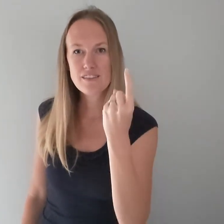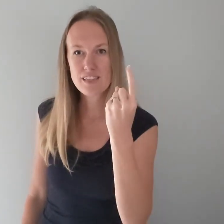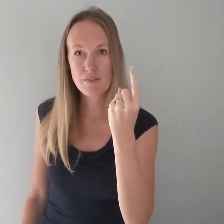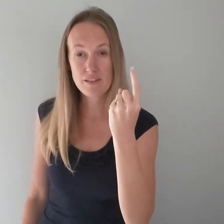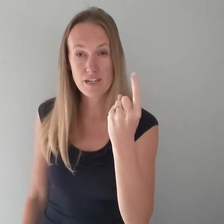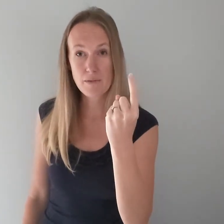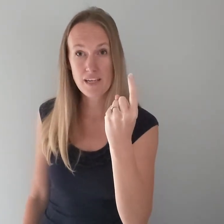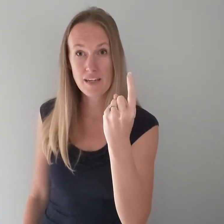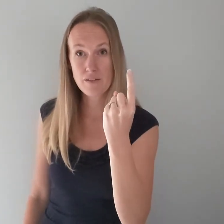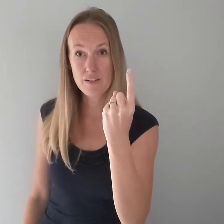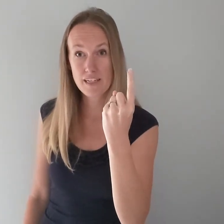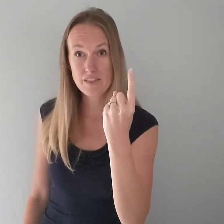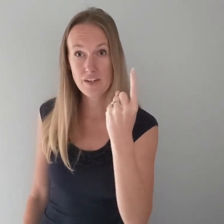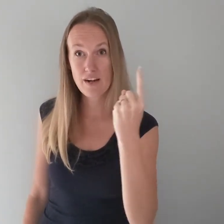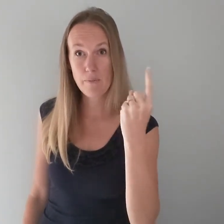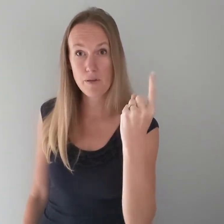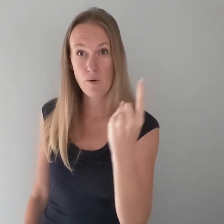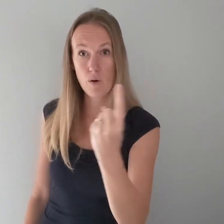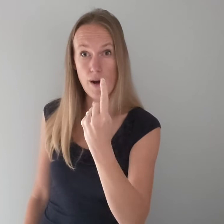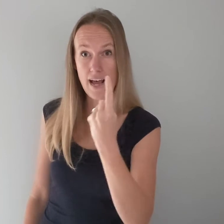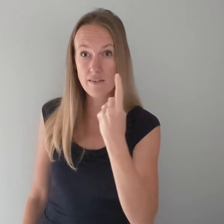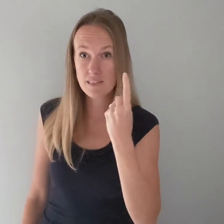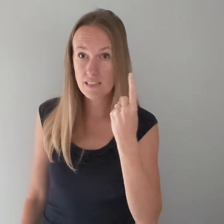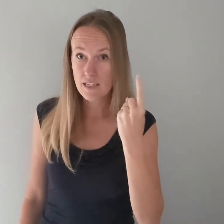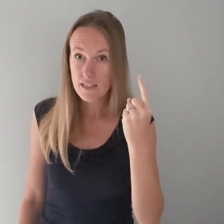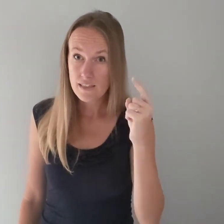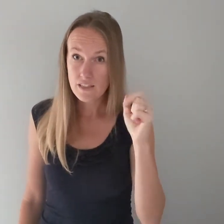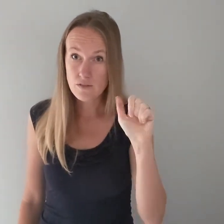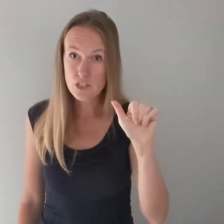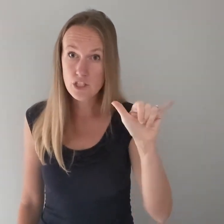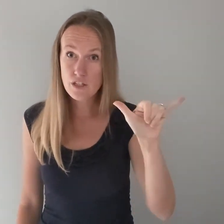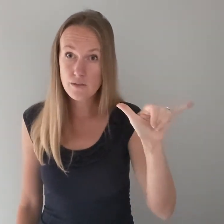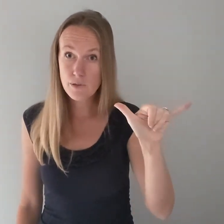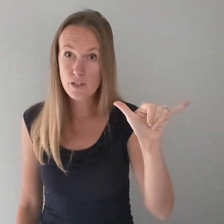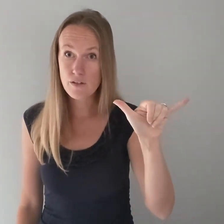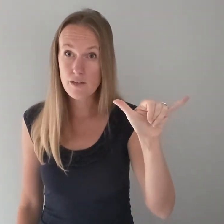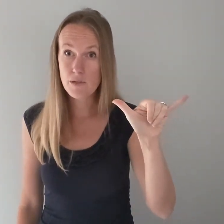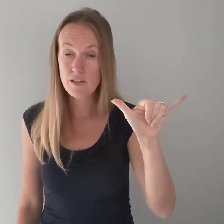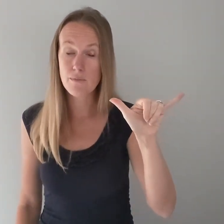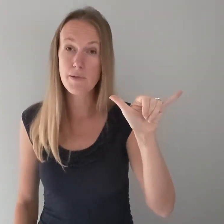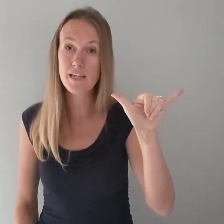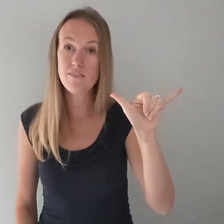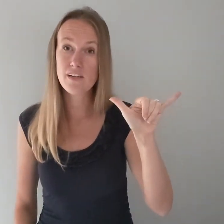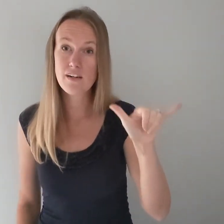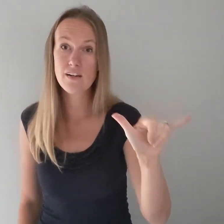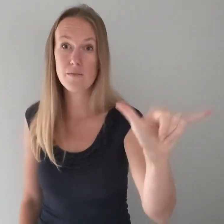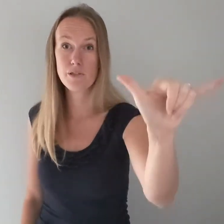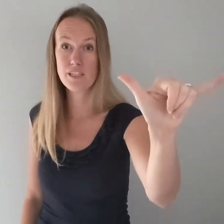start with your dominant hand with your index finger up, you go around and you turn, putting your thumb in your pinky finger and then push it